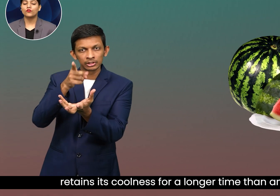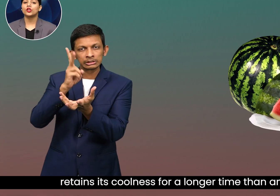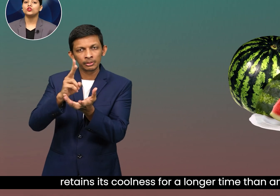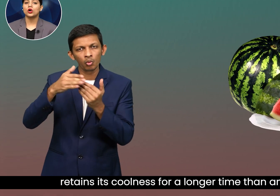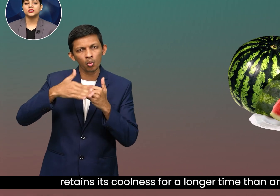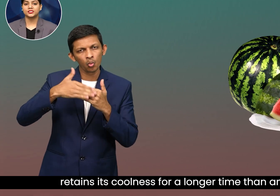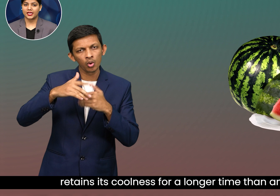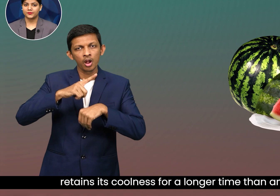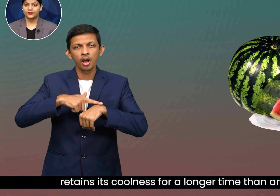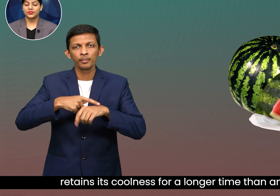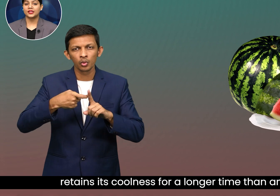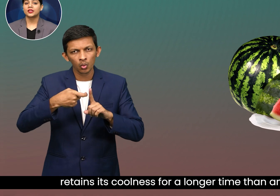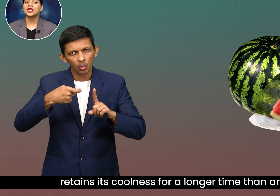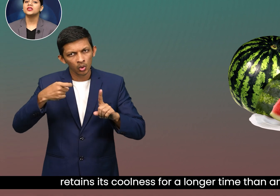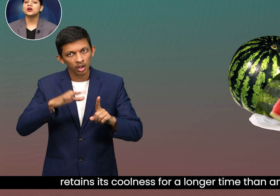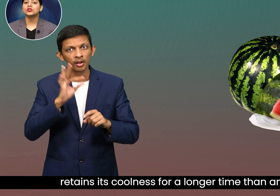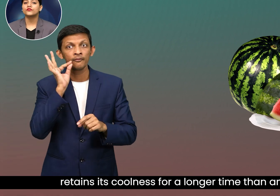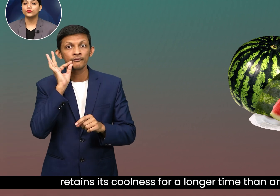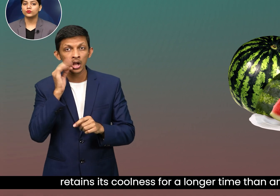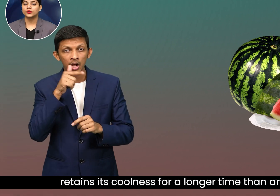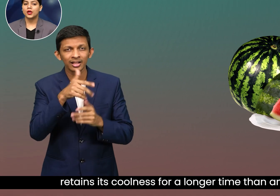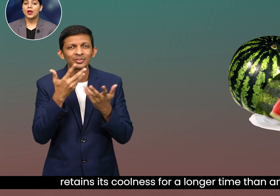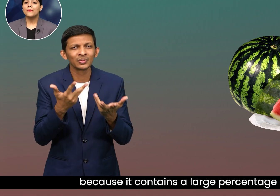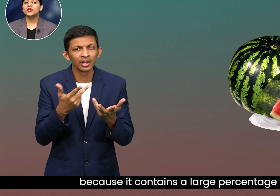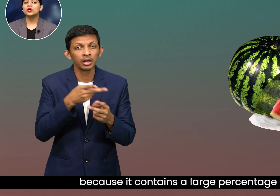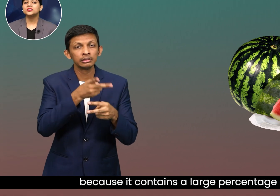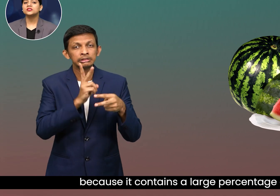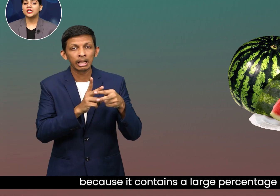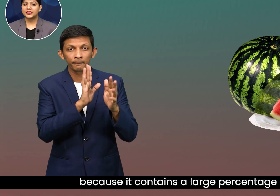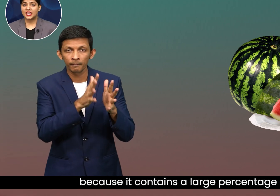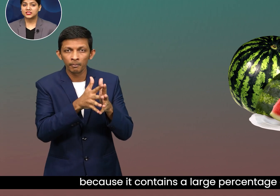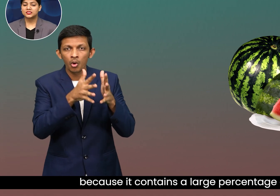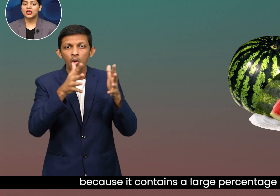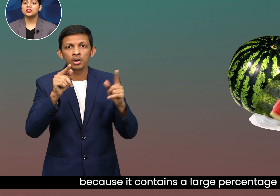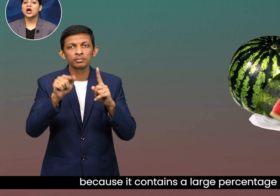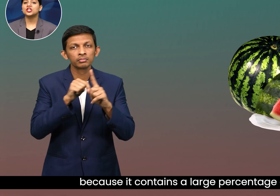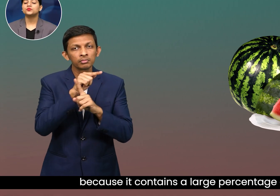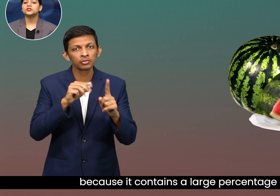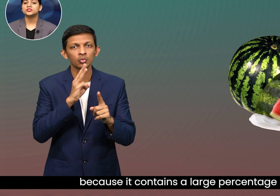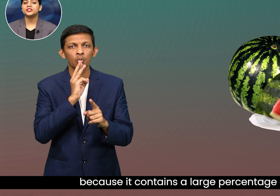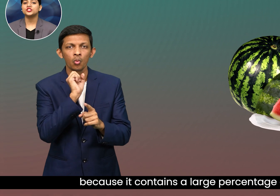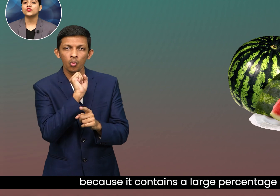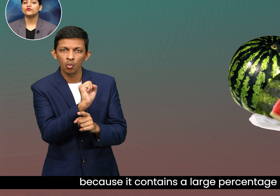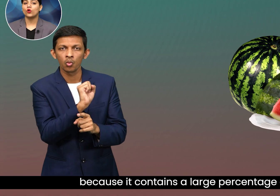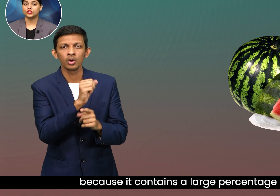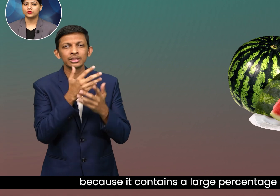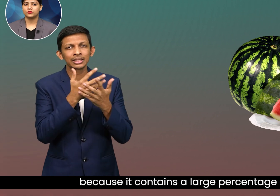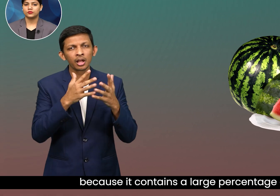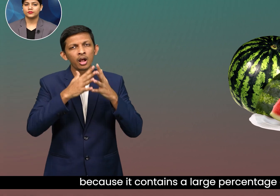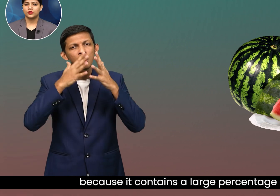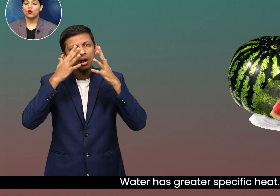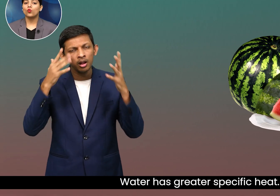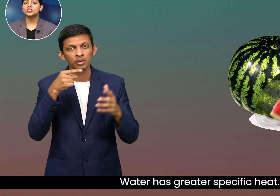coolness for a longer time than any other fruit because it contains a large percentage of